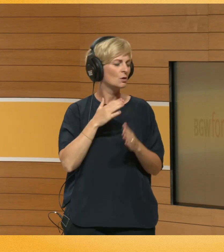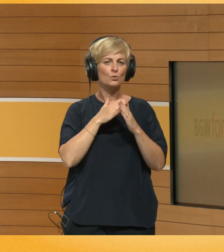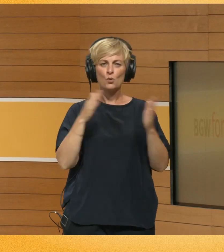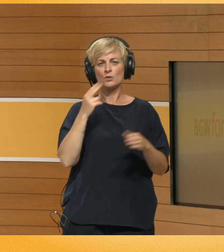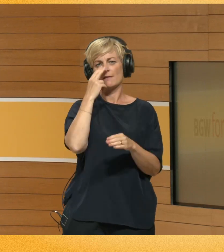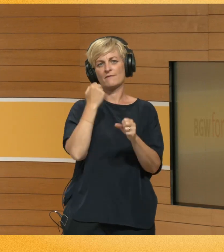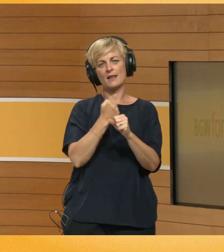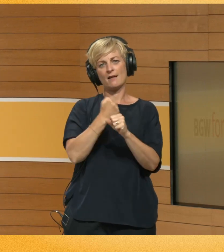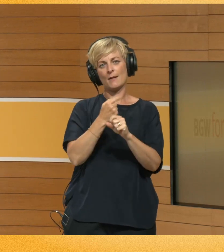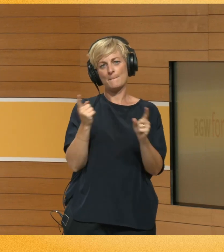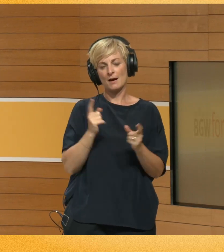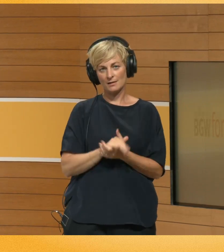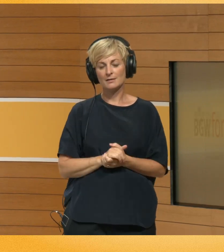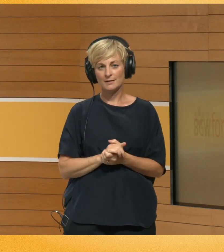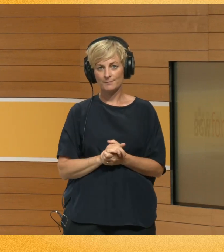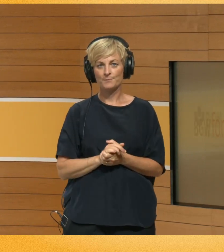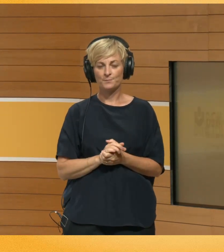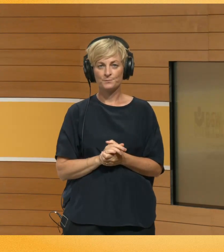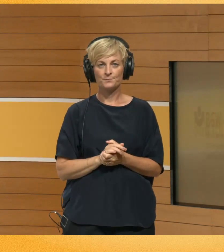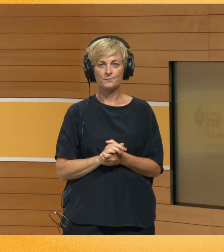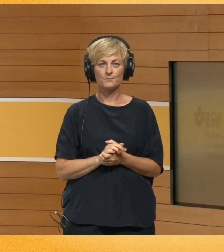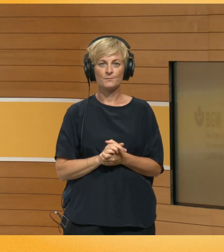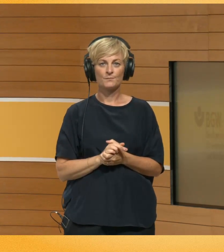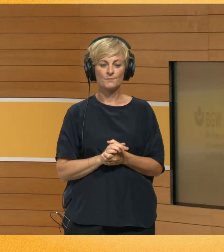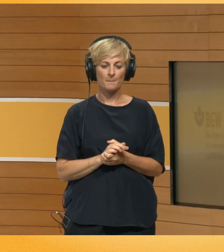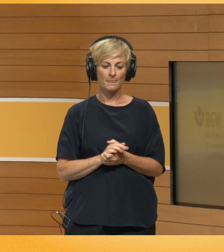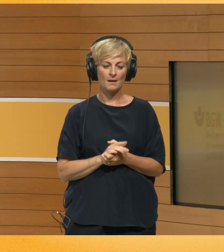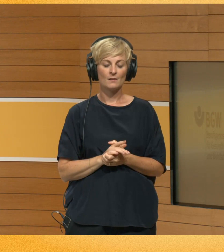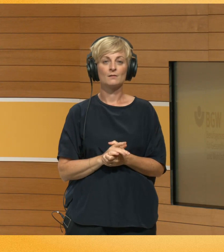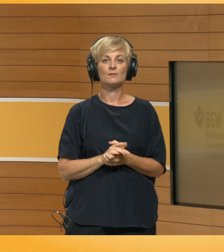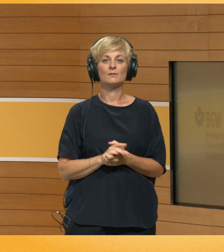in Brazil and the likes.